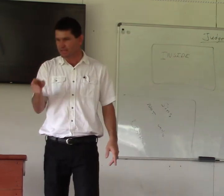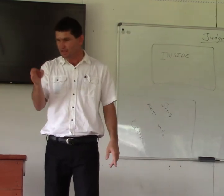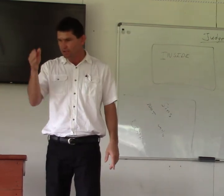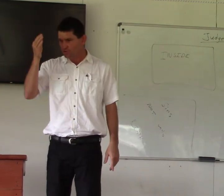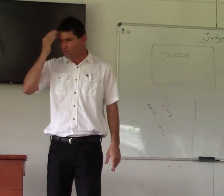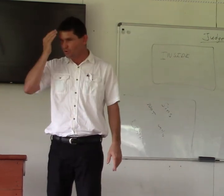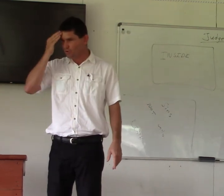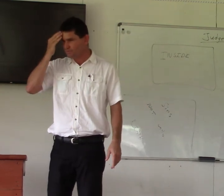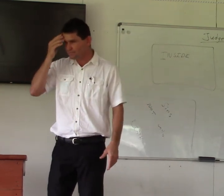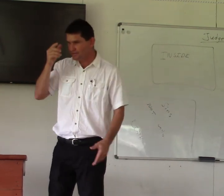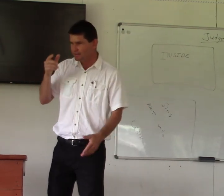you know,